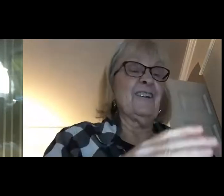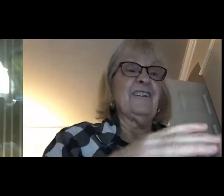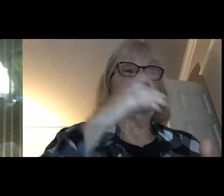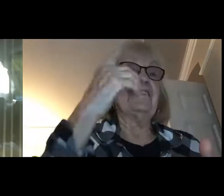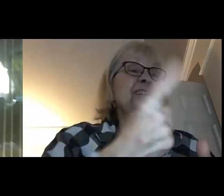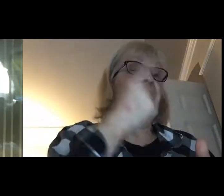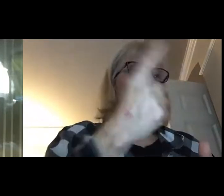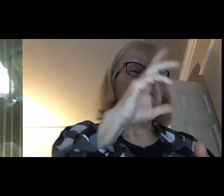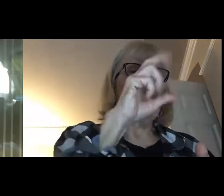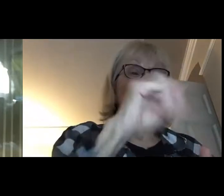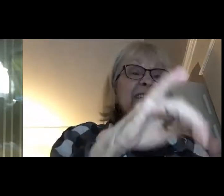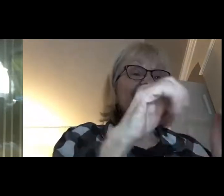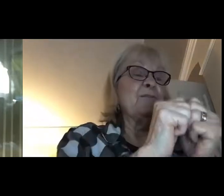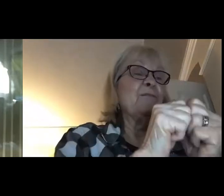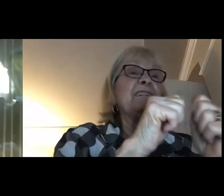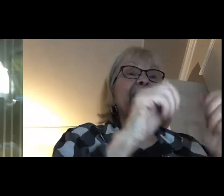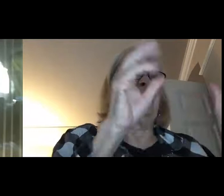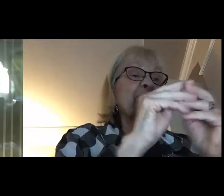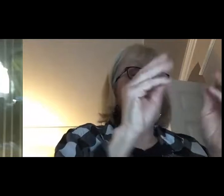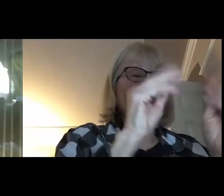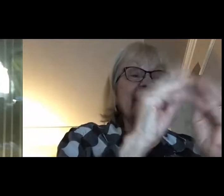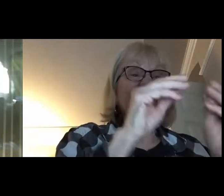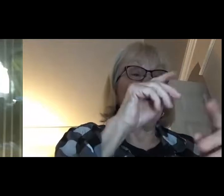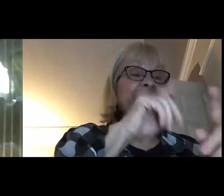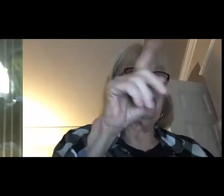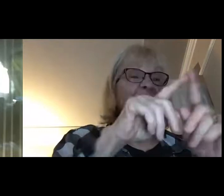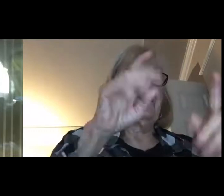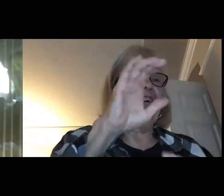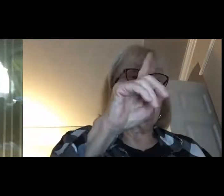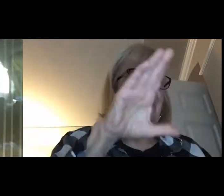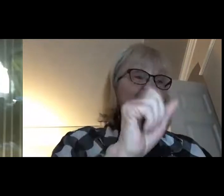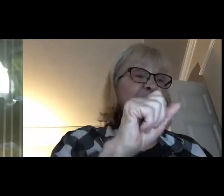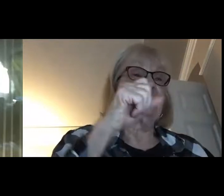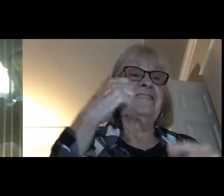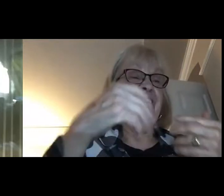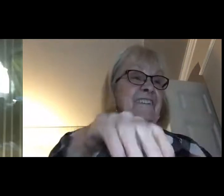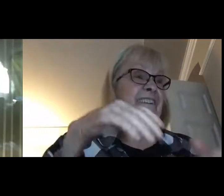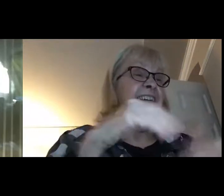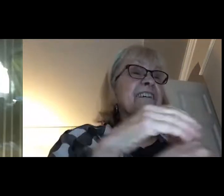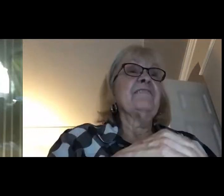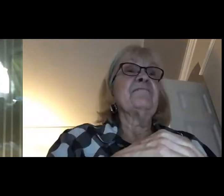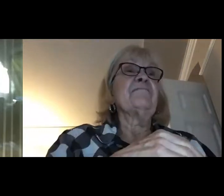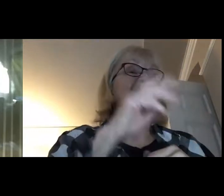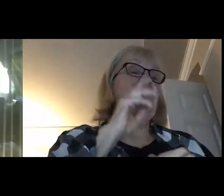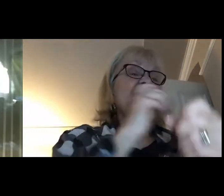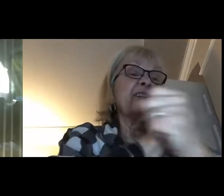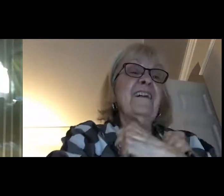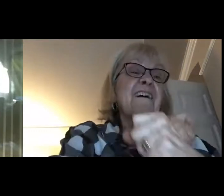him. And such a great leader, always busy with meetings and